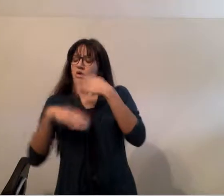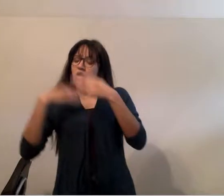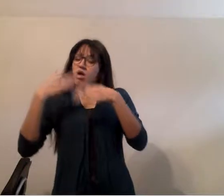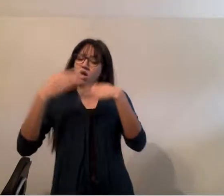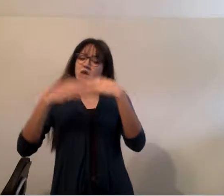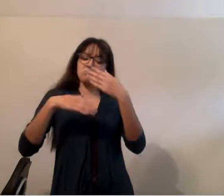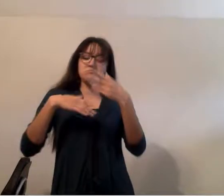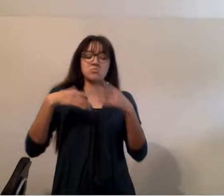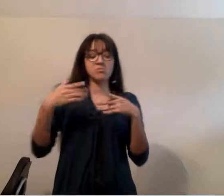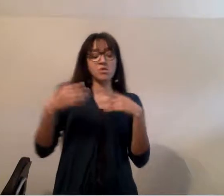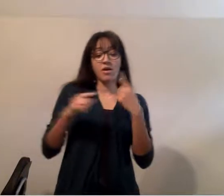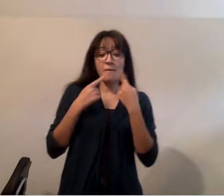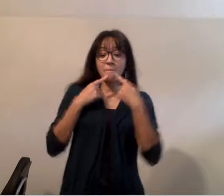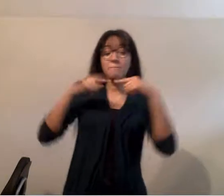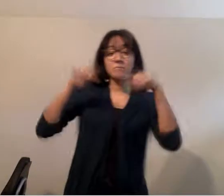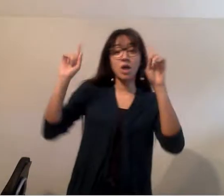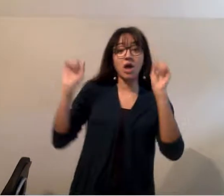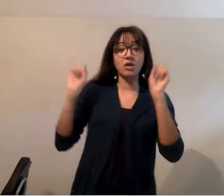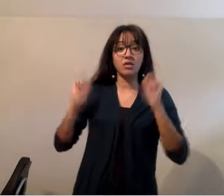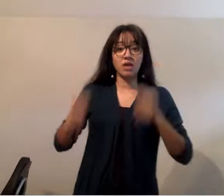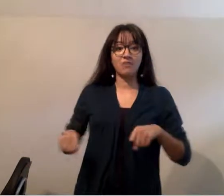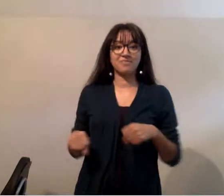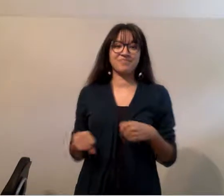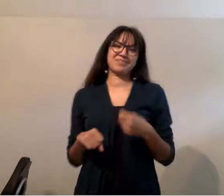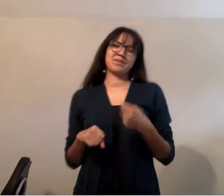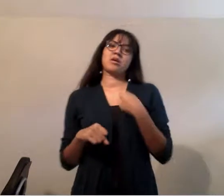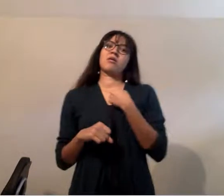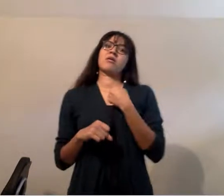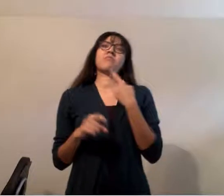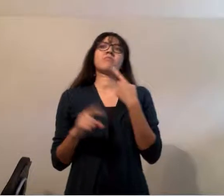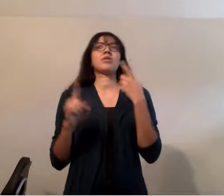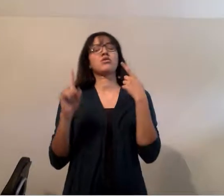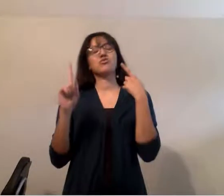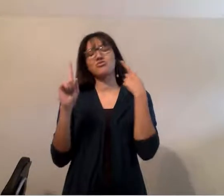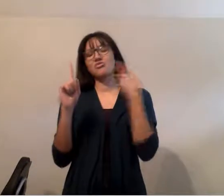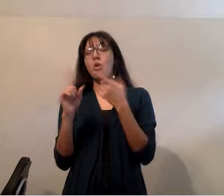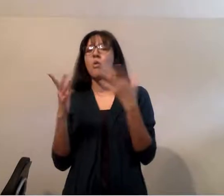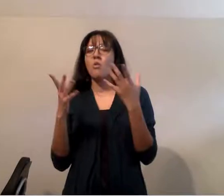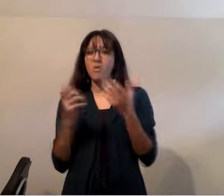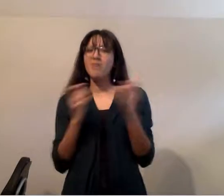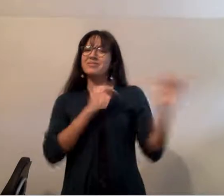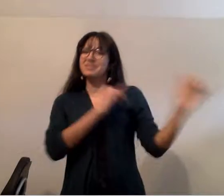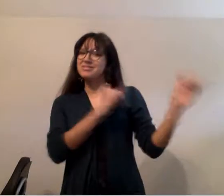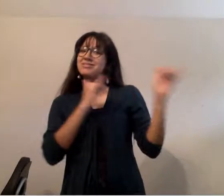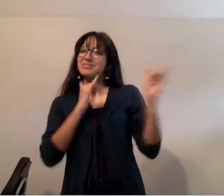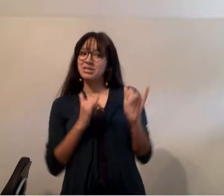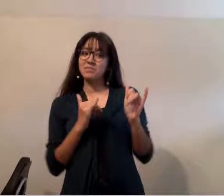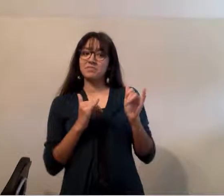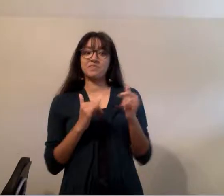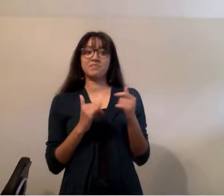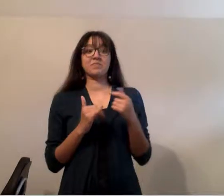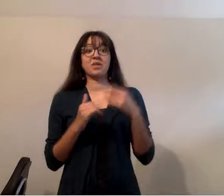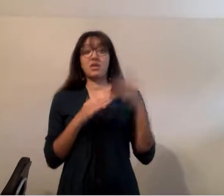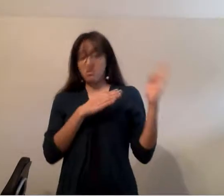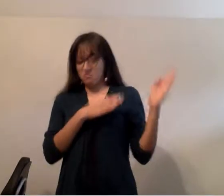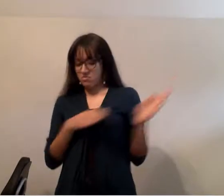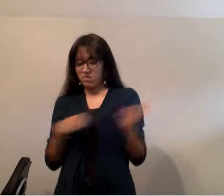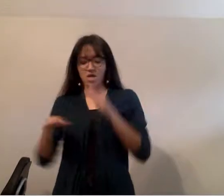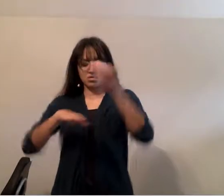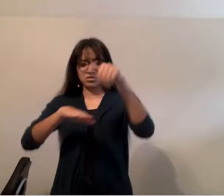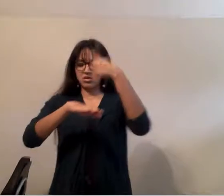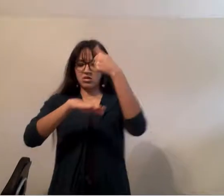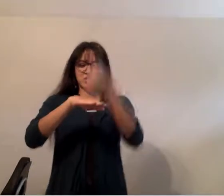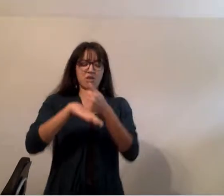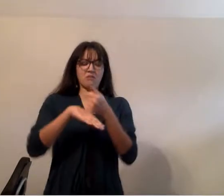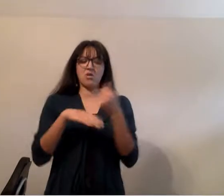civil. And I would want to do that like that. That would be the plan. I would have it all ready to